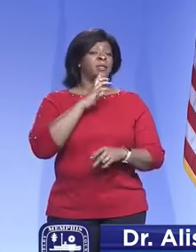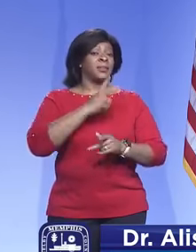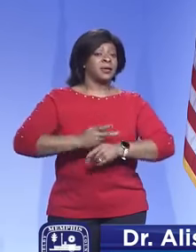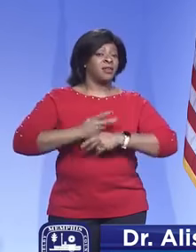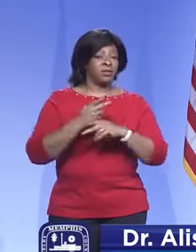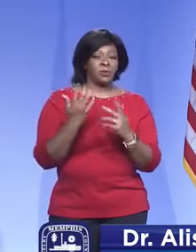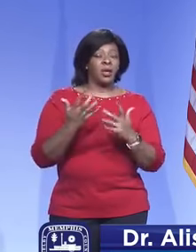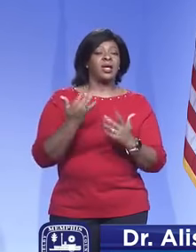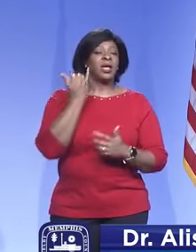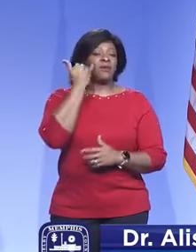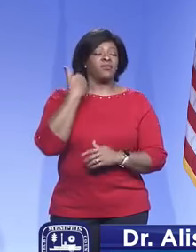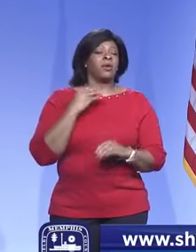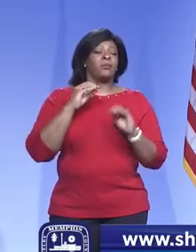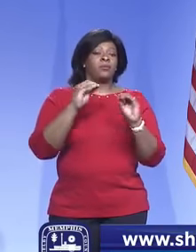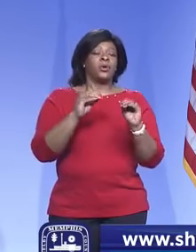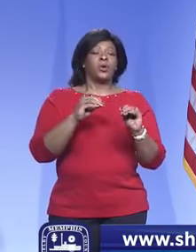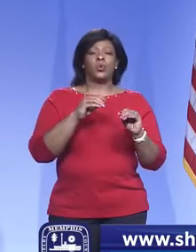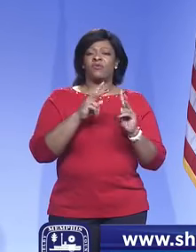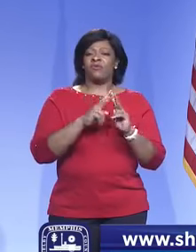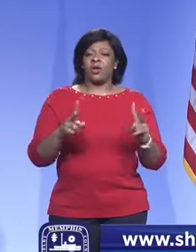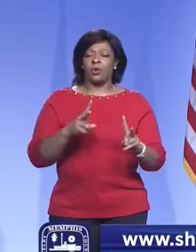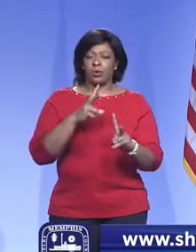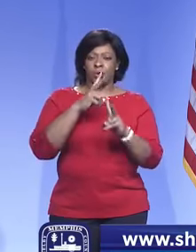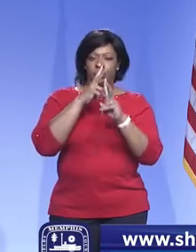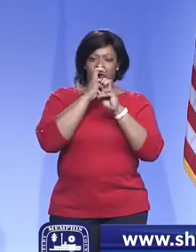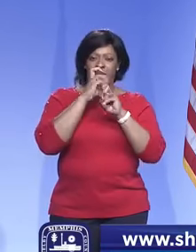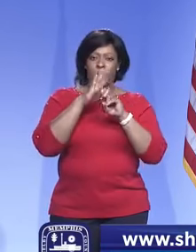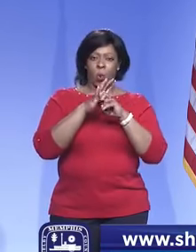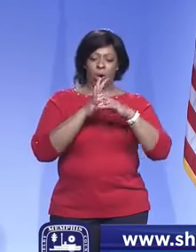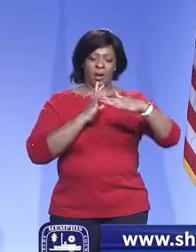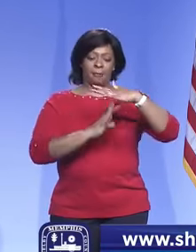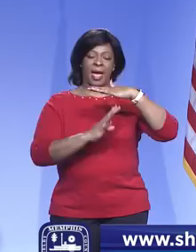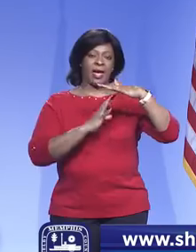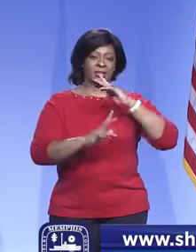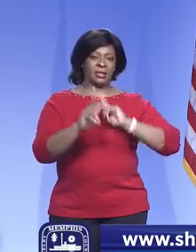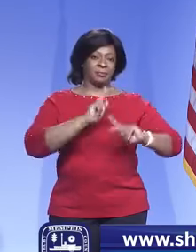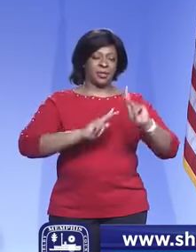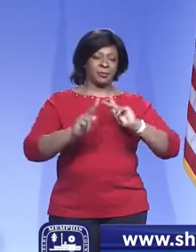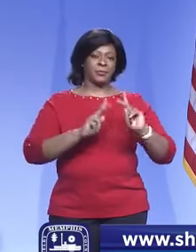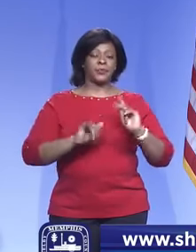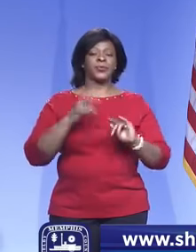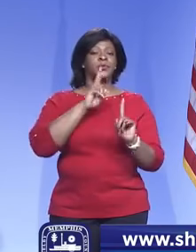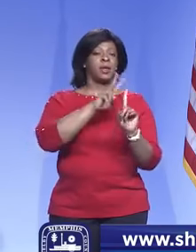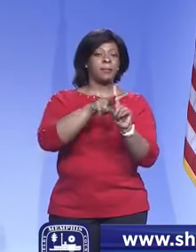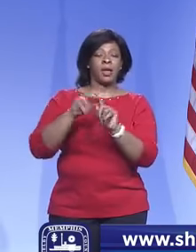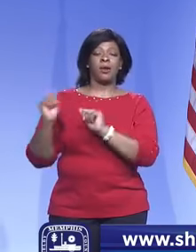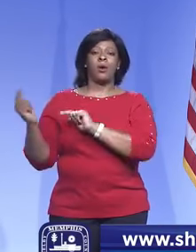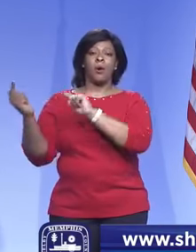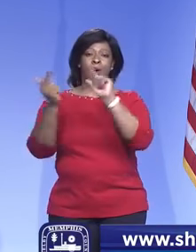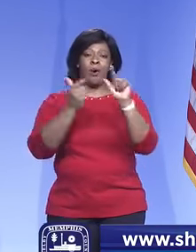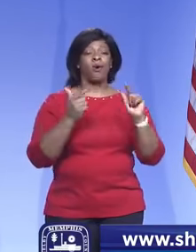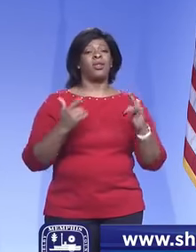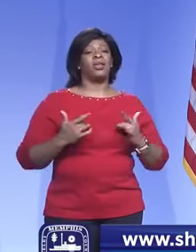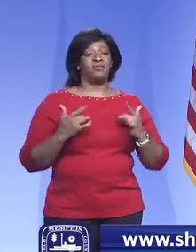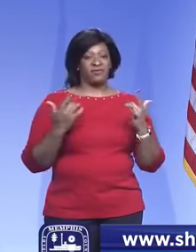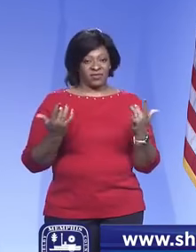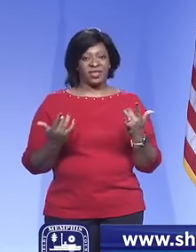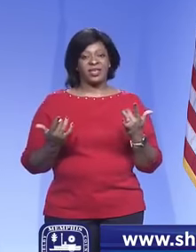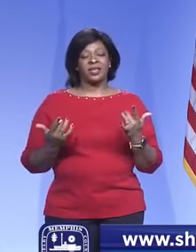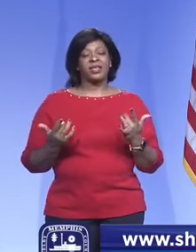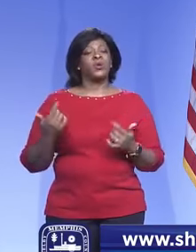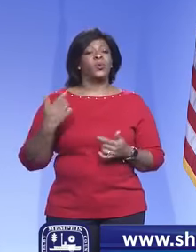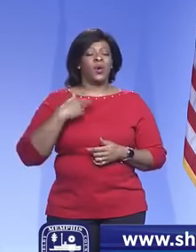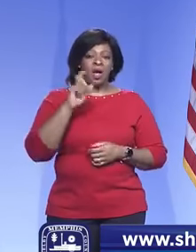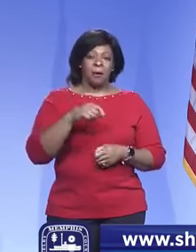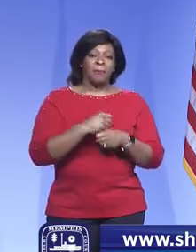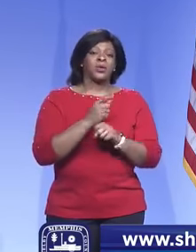we put a rigid restriction on capacity, that's going to apply to every other event. And so we've got